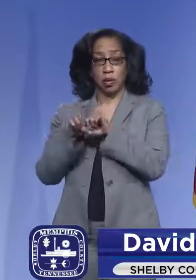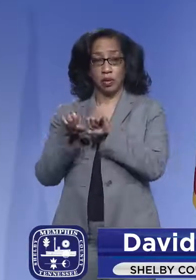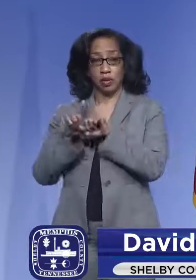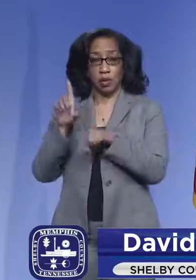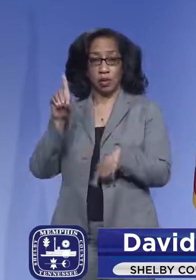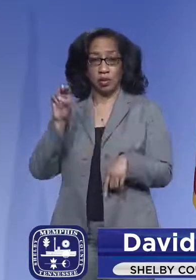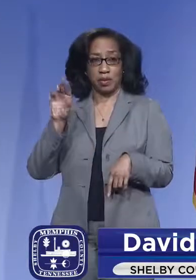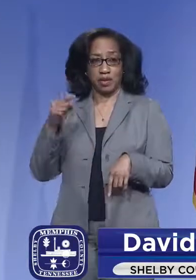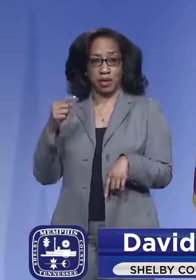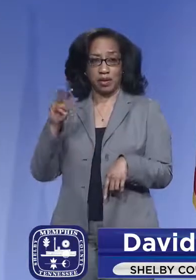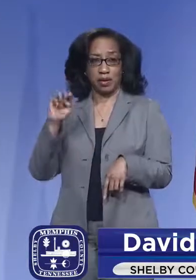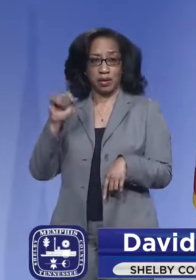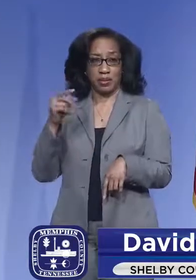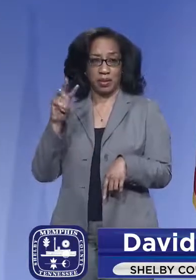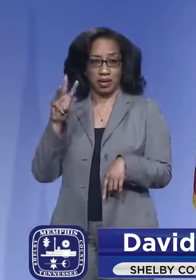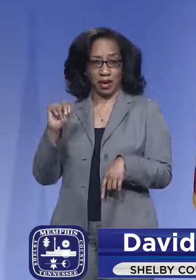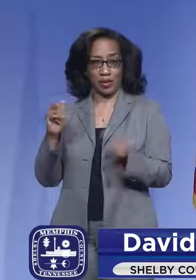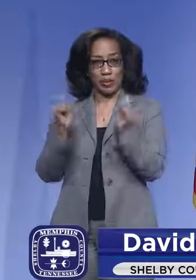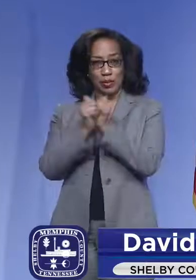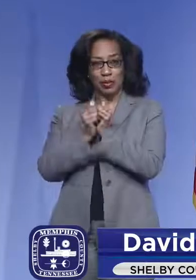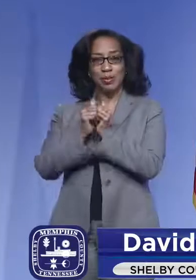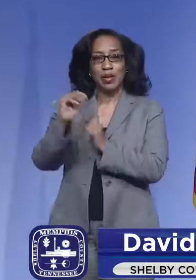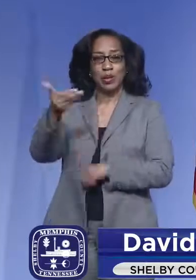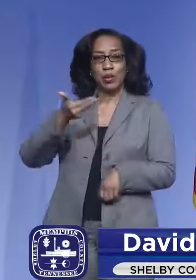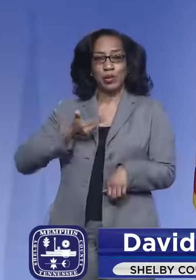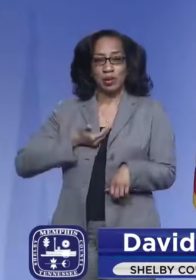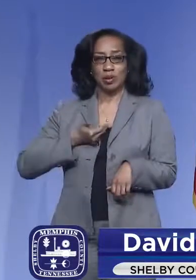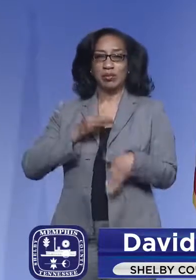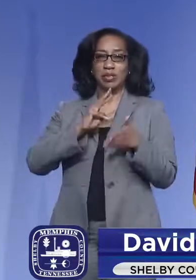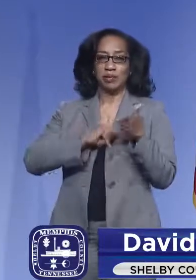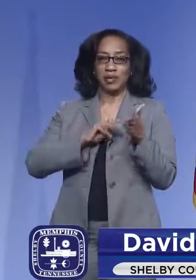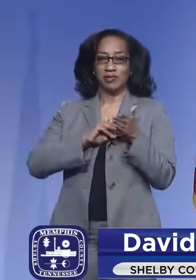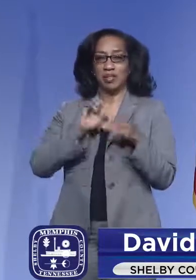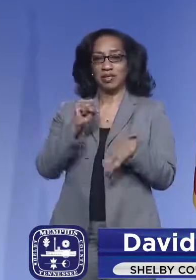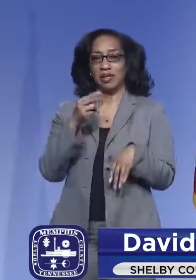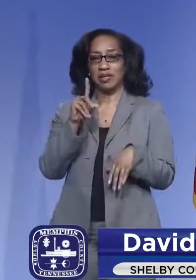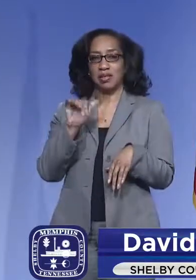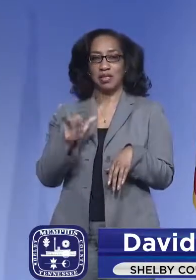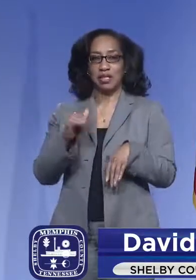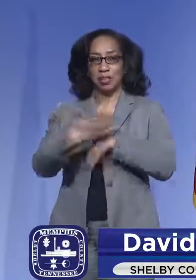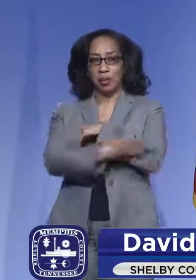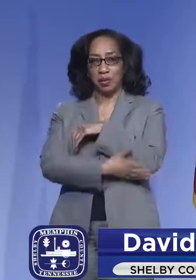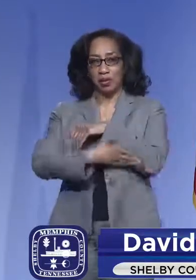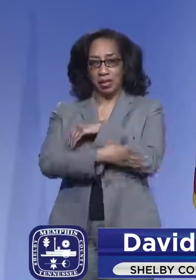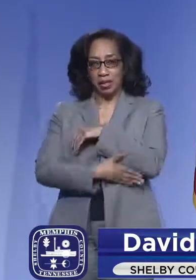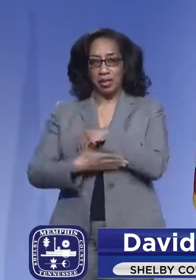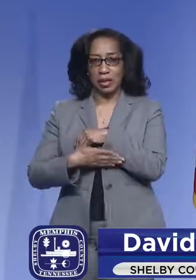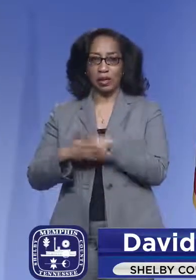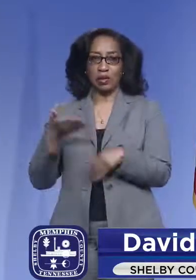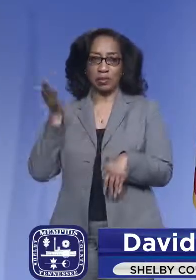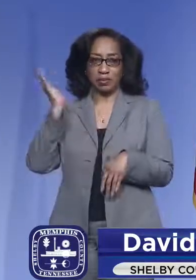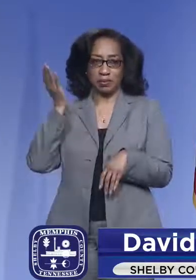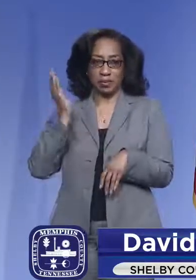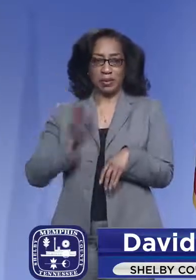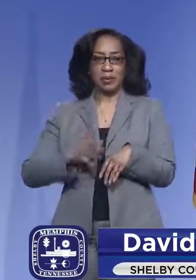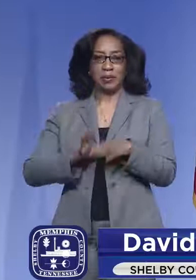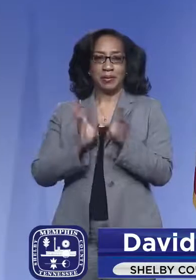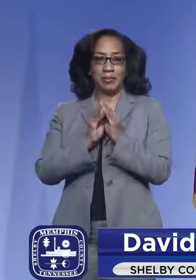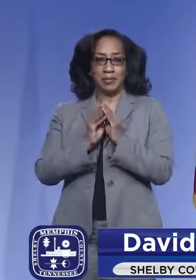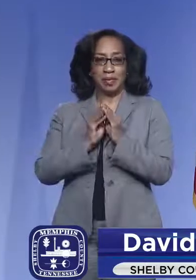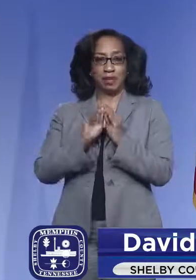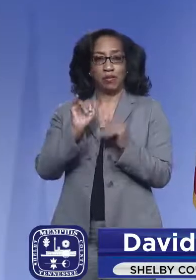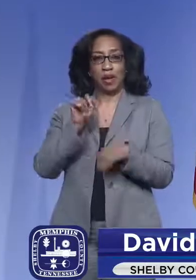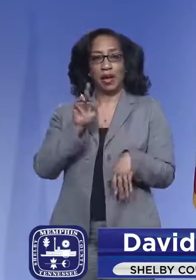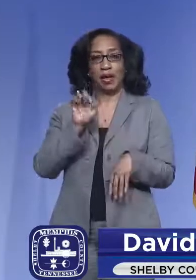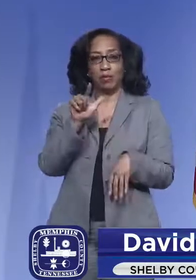Welcome to the City of Memphis and Shelby County Joint COVID Task Force press briefing for April the 27th. Starting